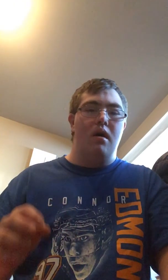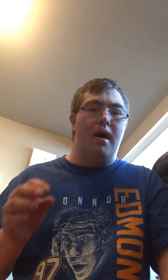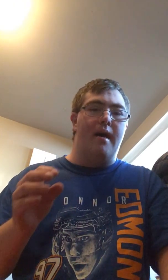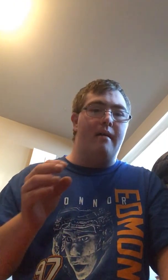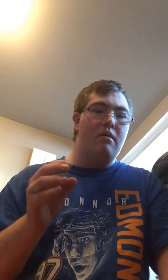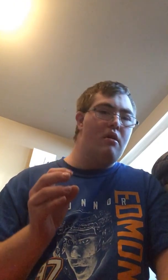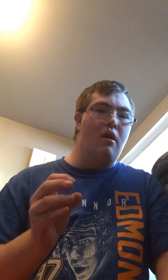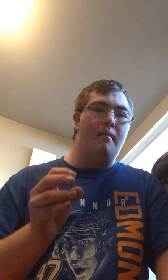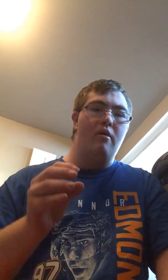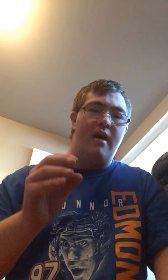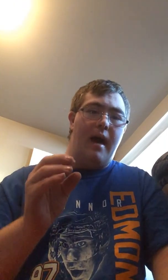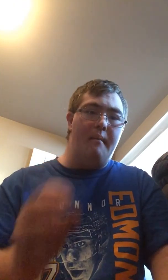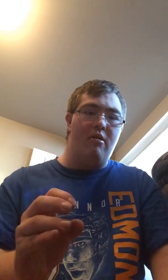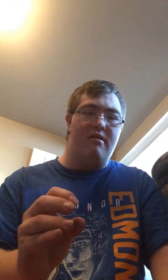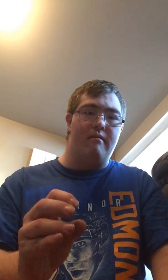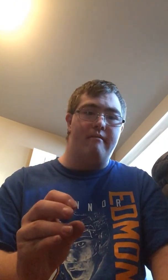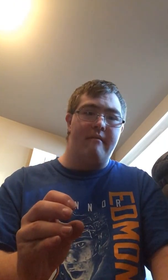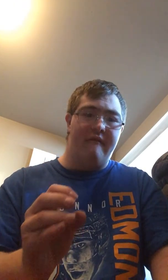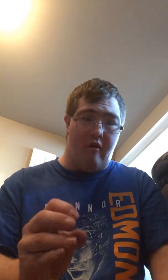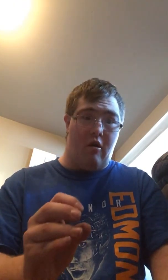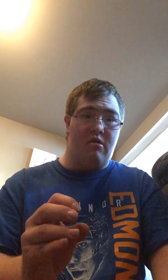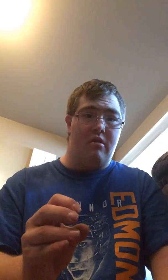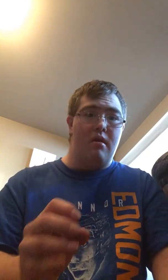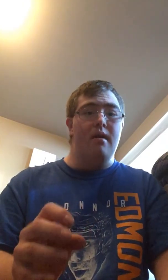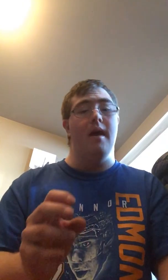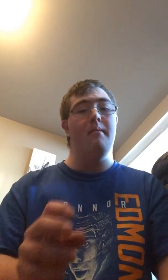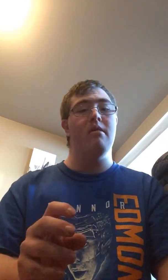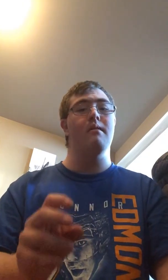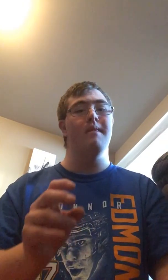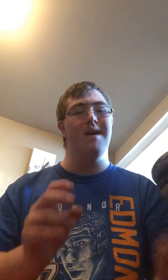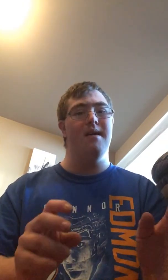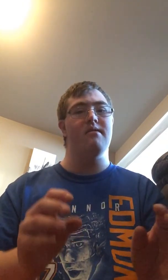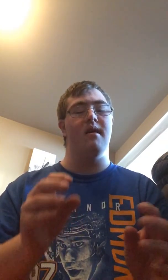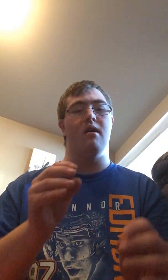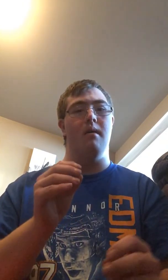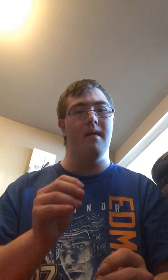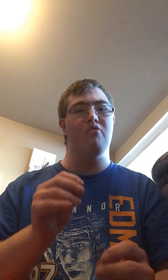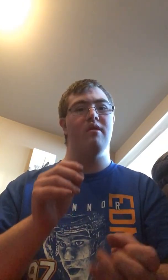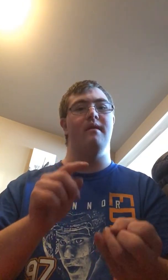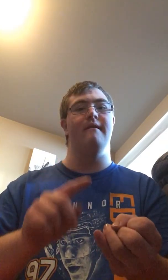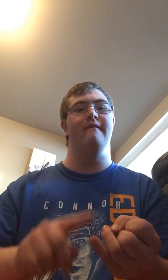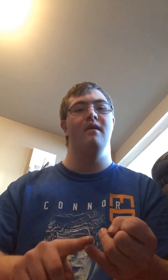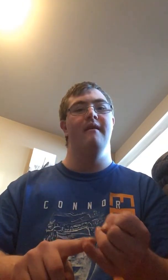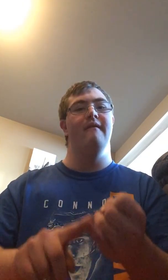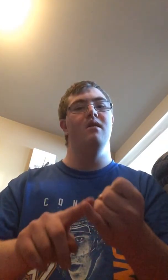talk about the embolism first. An embolism is a combination of vitamin